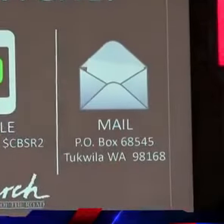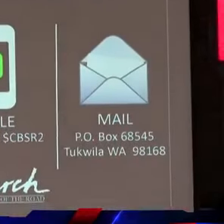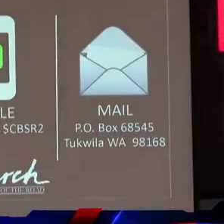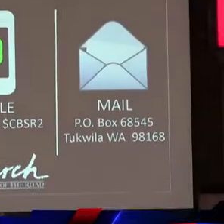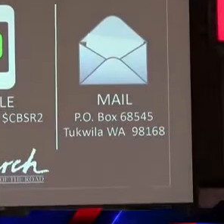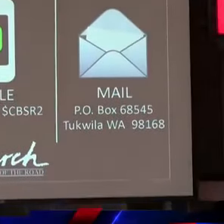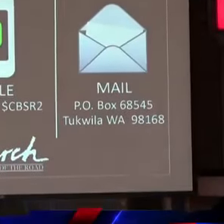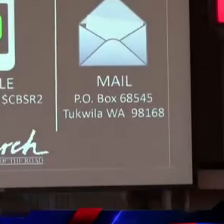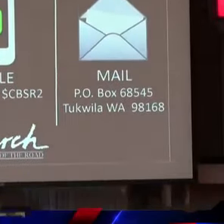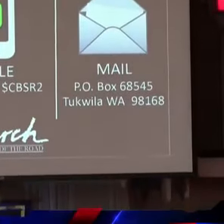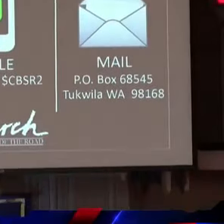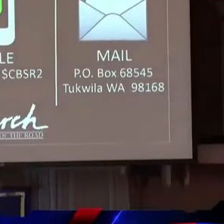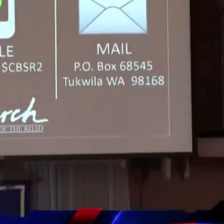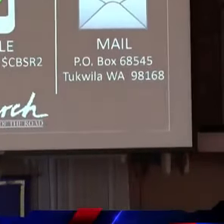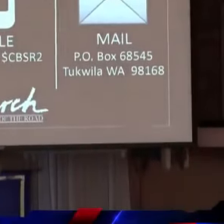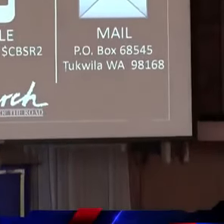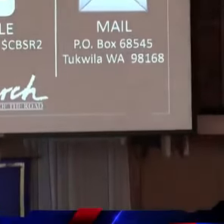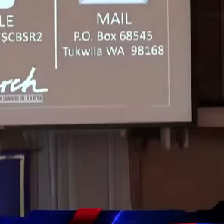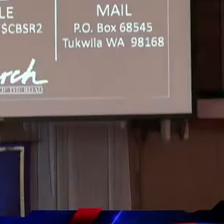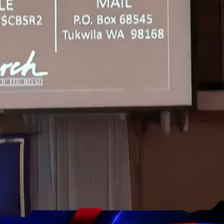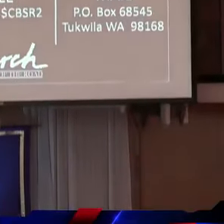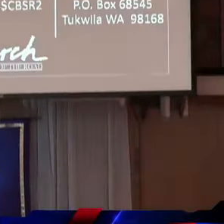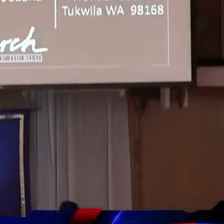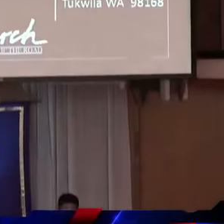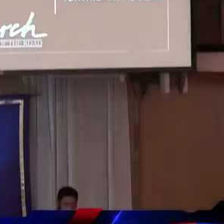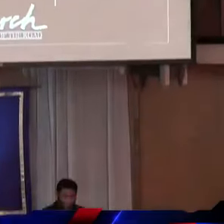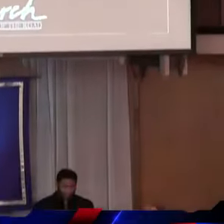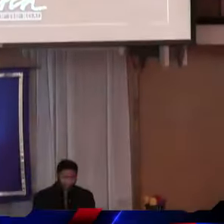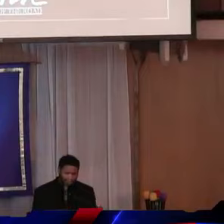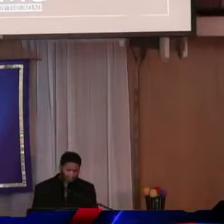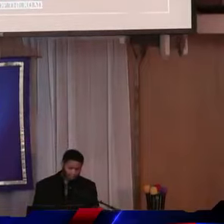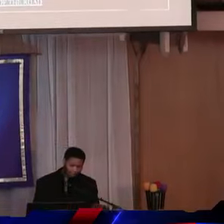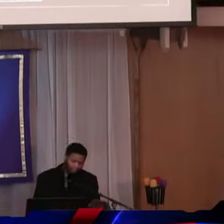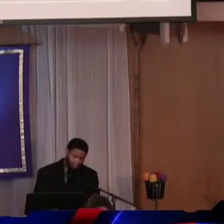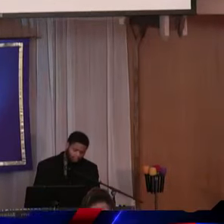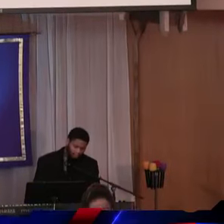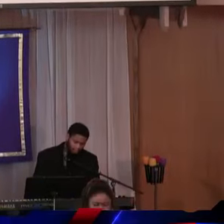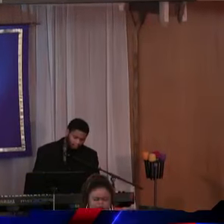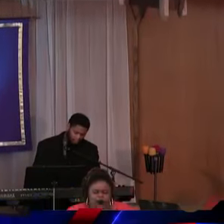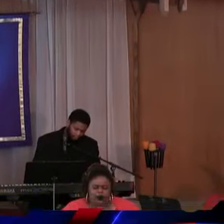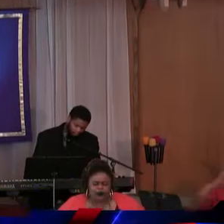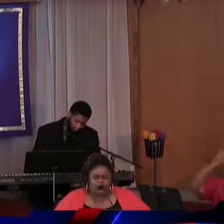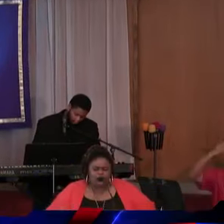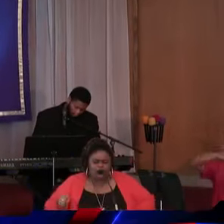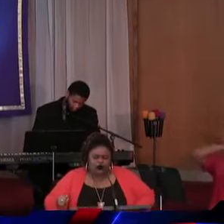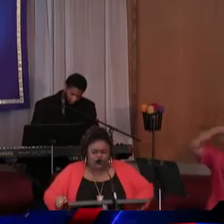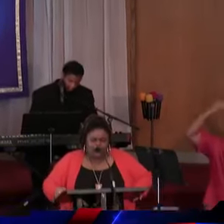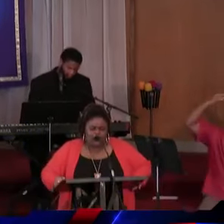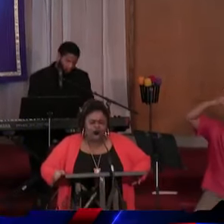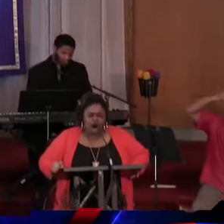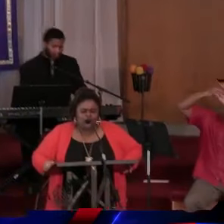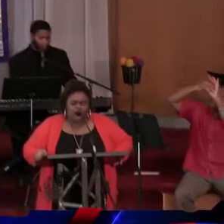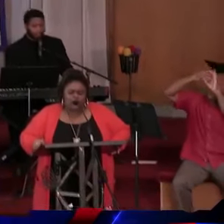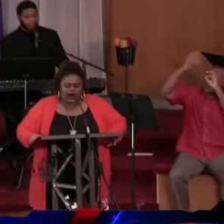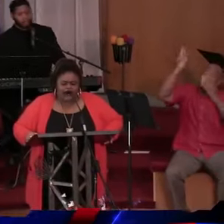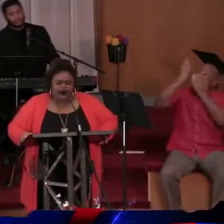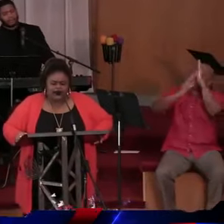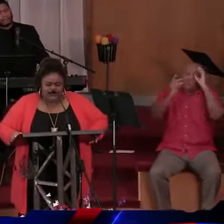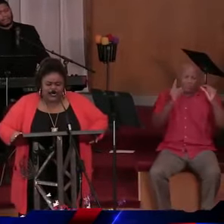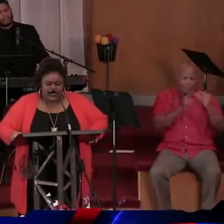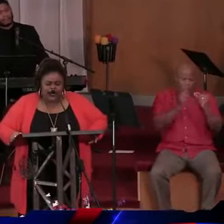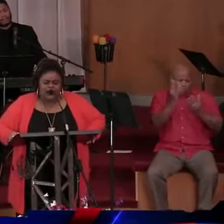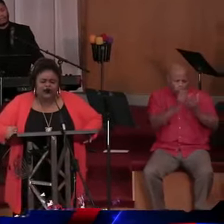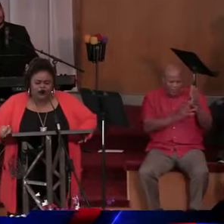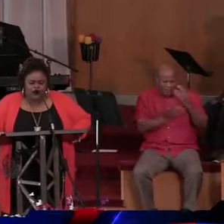God, we just thank you for this opportunity to give. We thank you that we can partner with heaven in this capacity. We can partner with your word through our